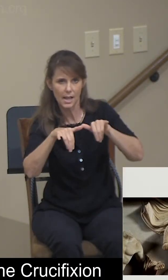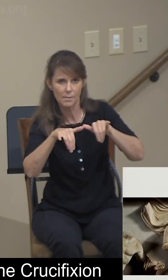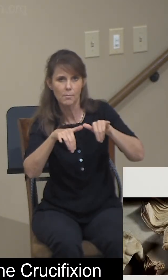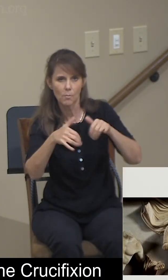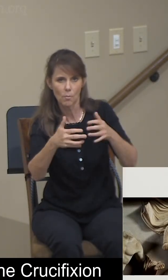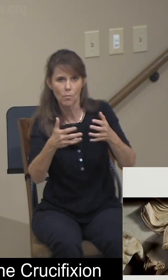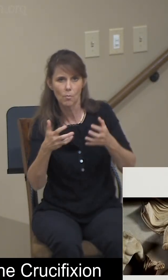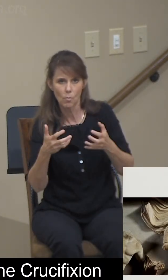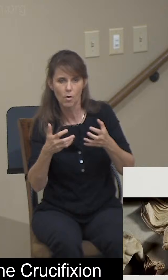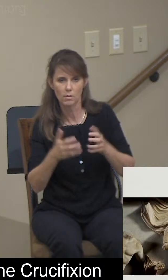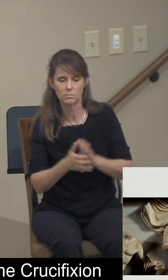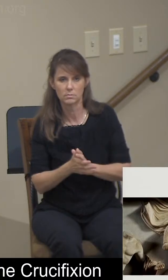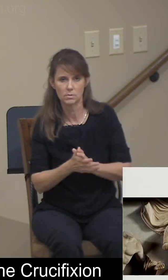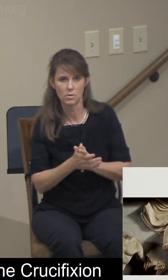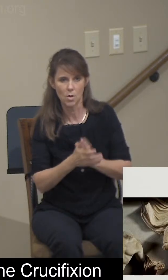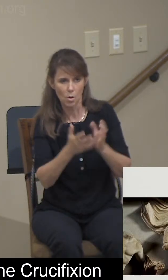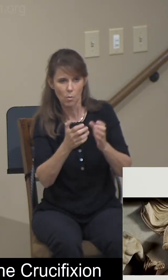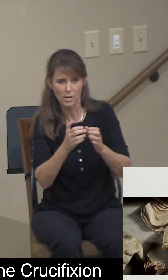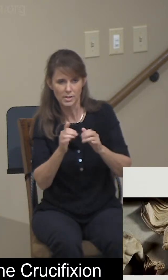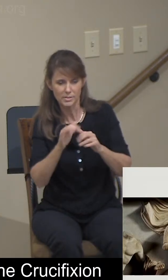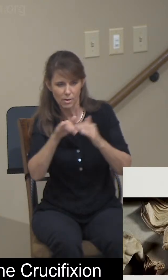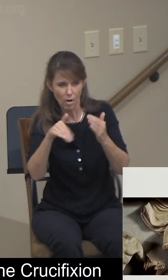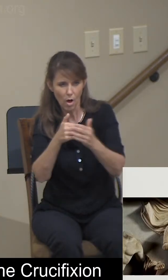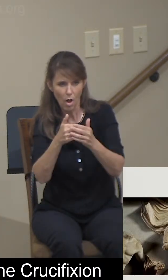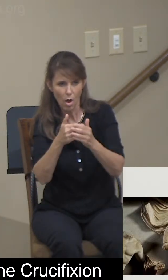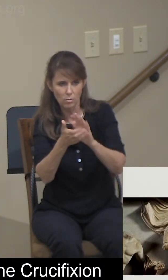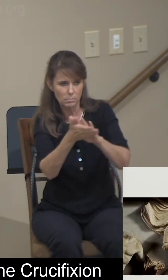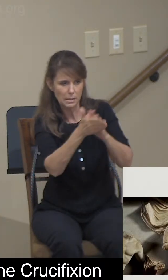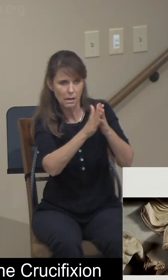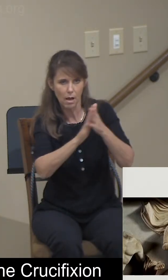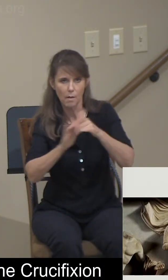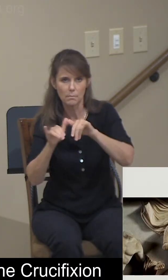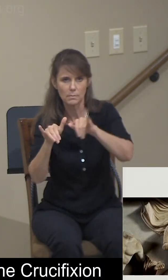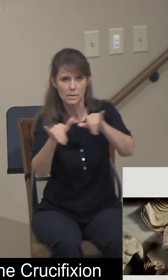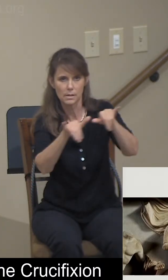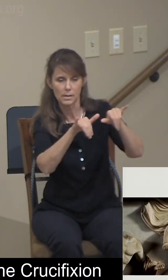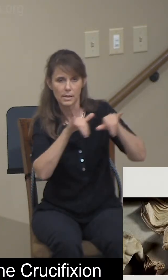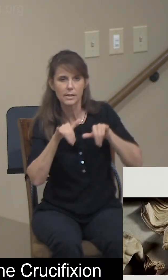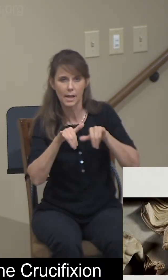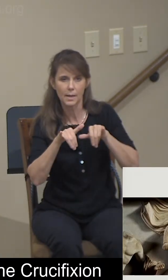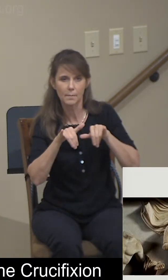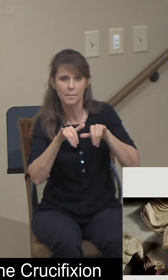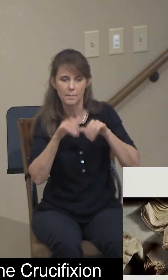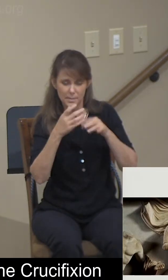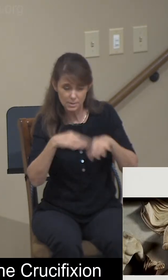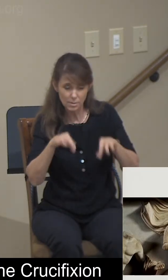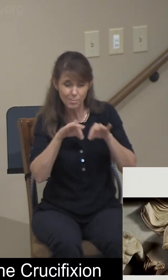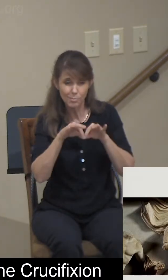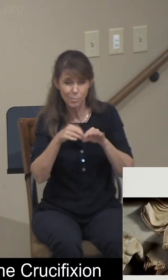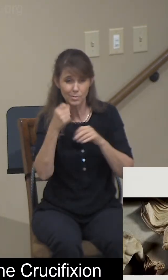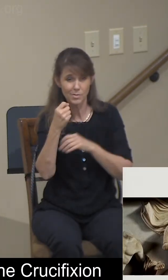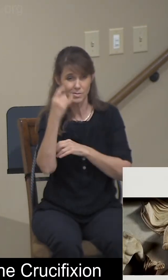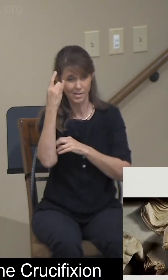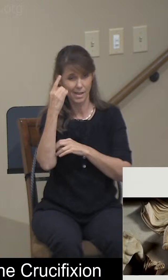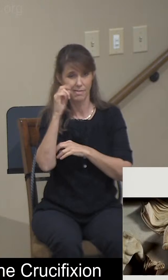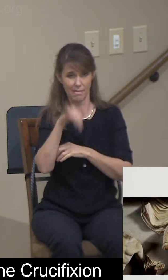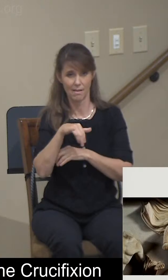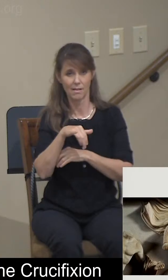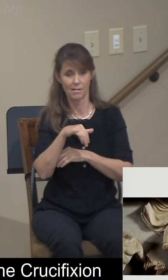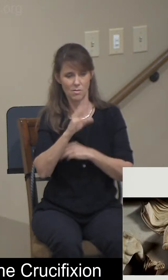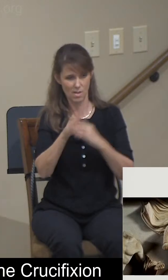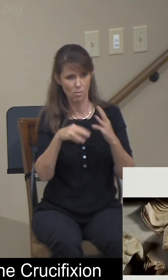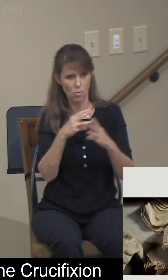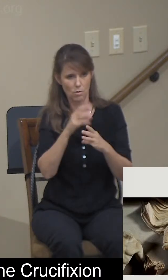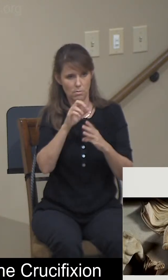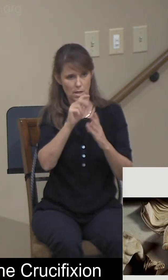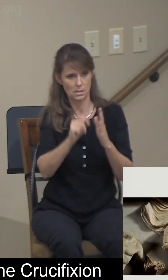the establishment of Greek cities, which becomes so essential to understanding the structure of the Greco world and how